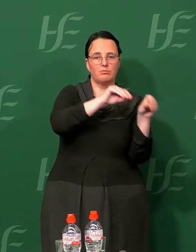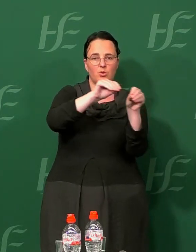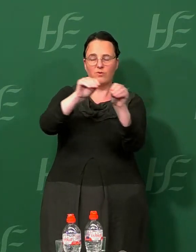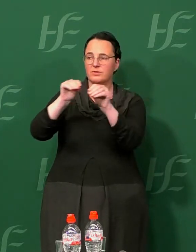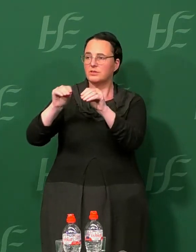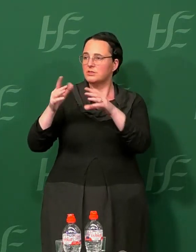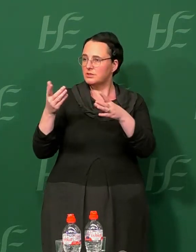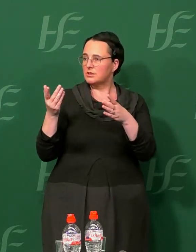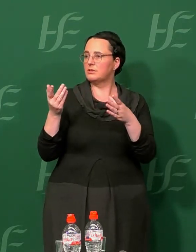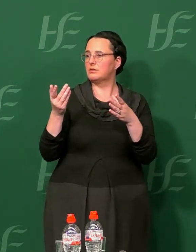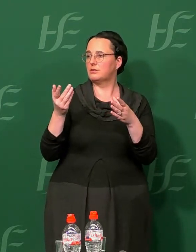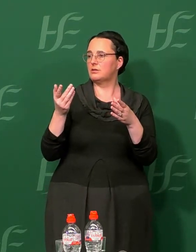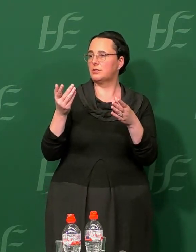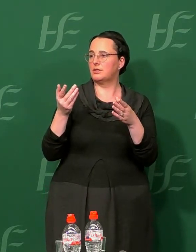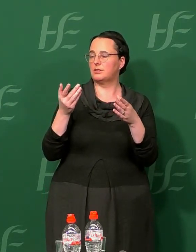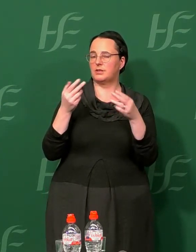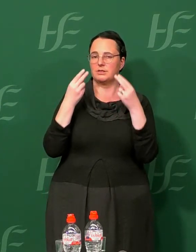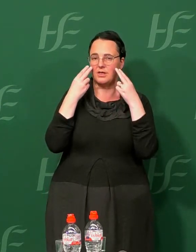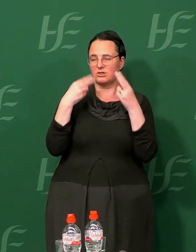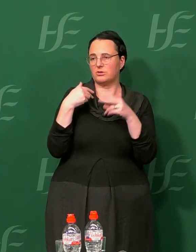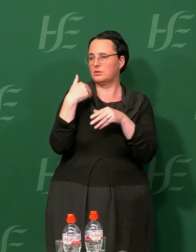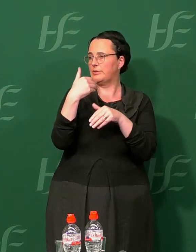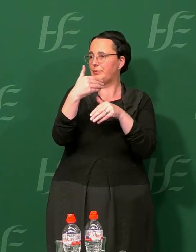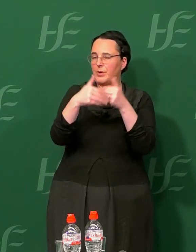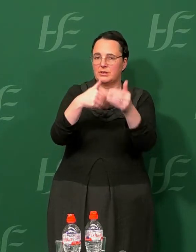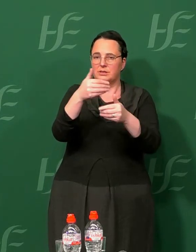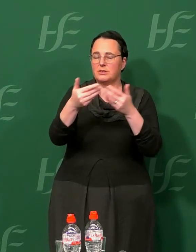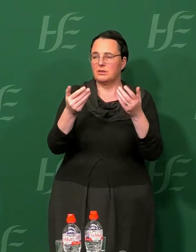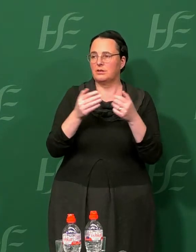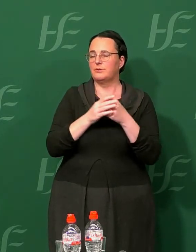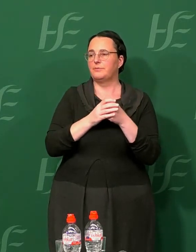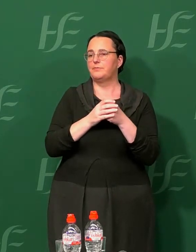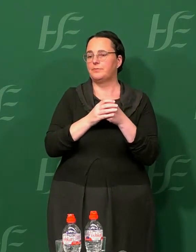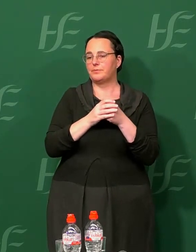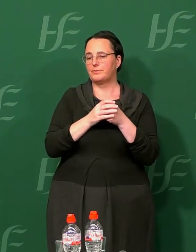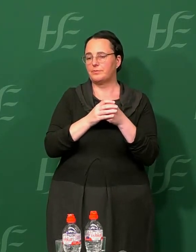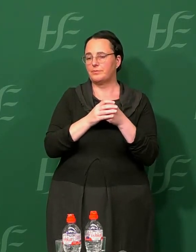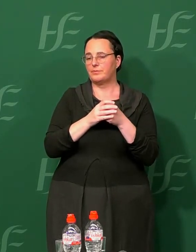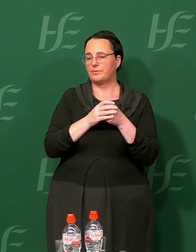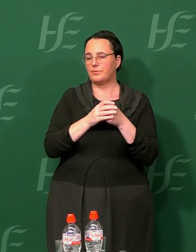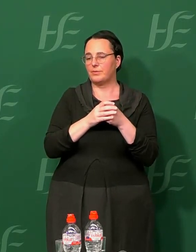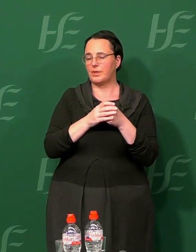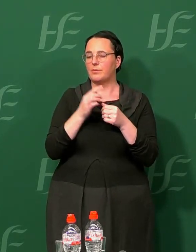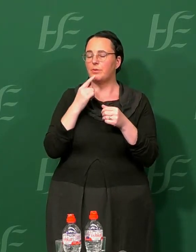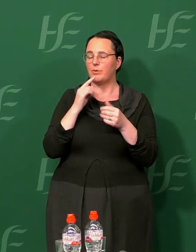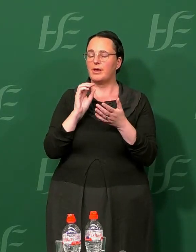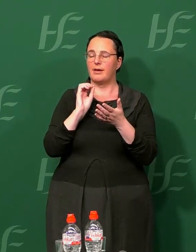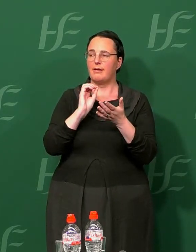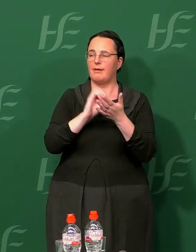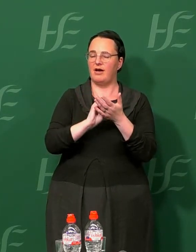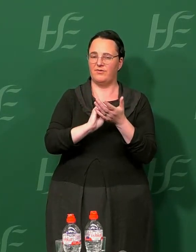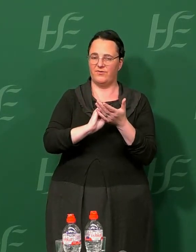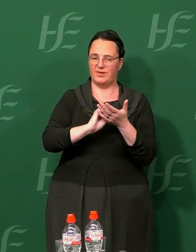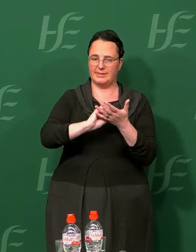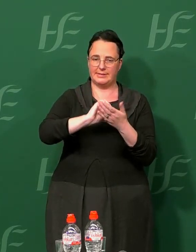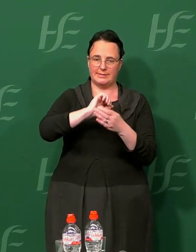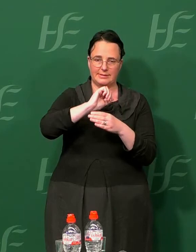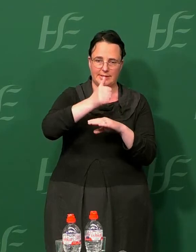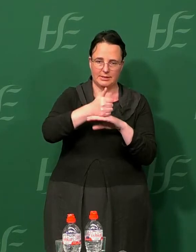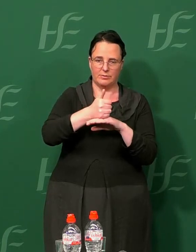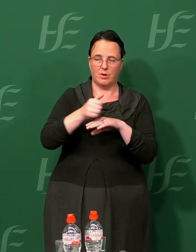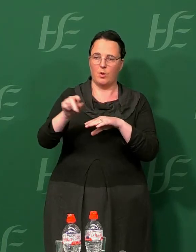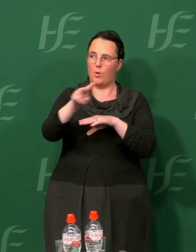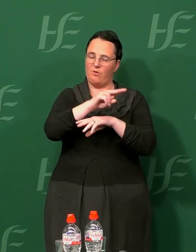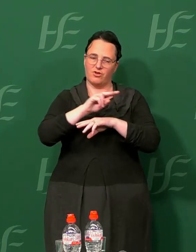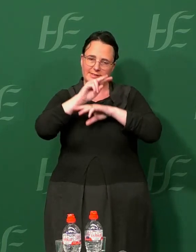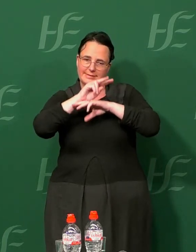a natural process that happens. So separately to all of that, we have put in place a range of oversights,